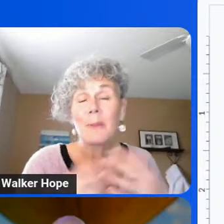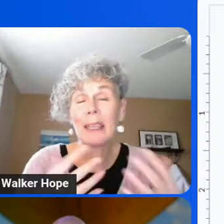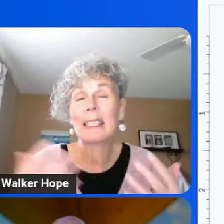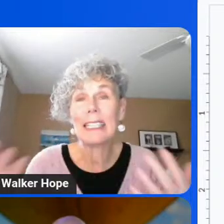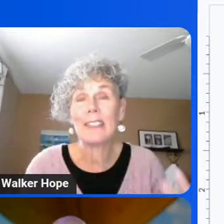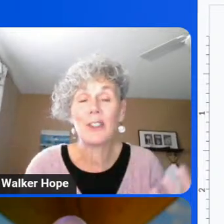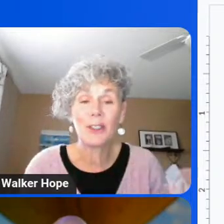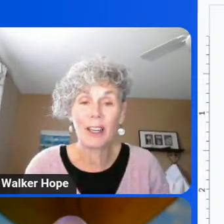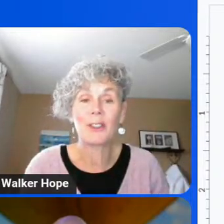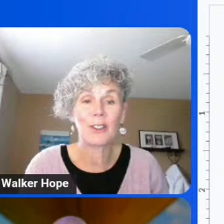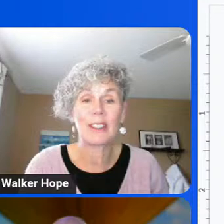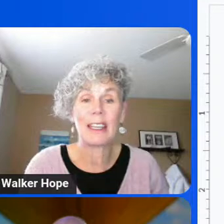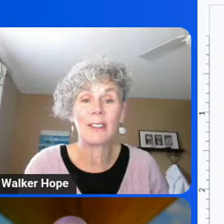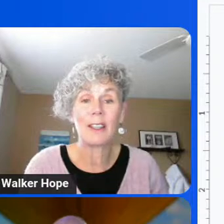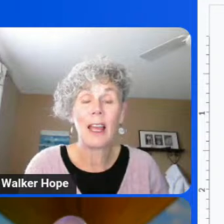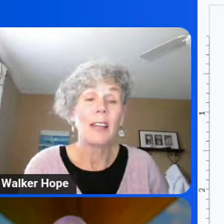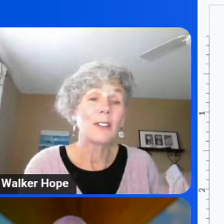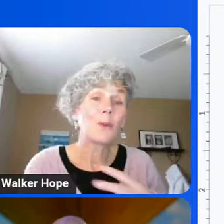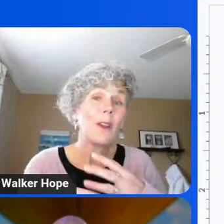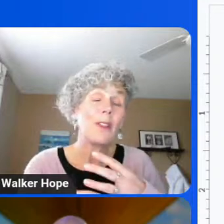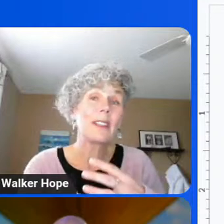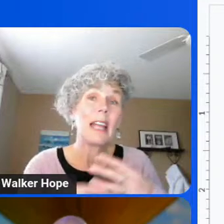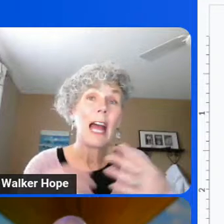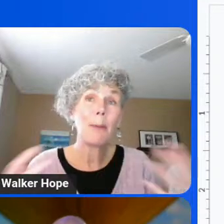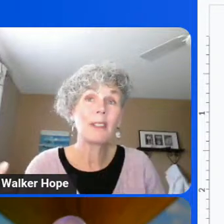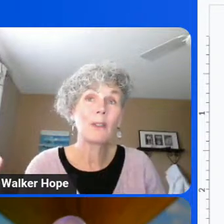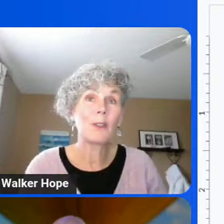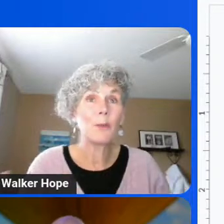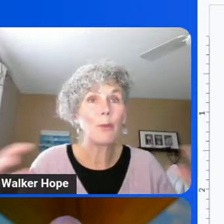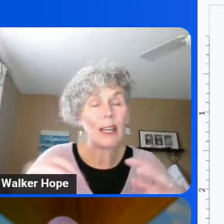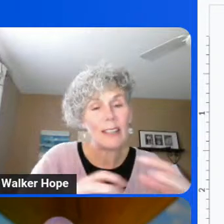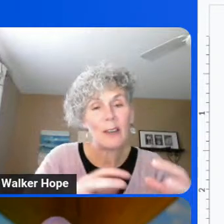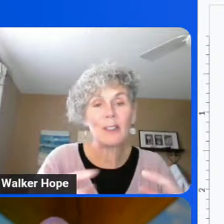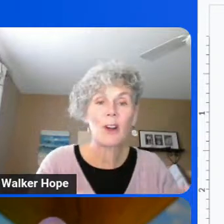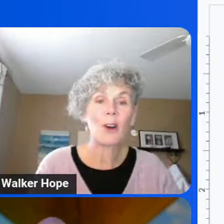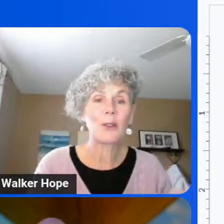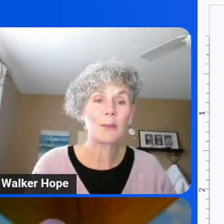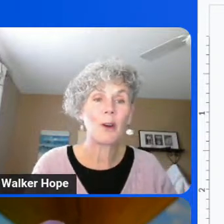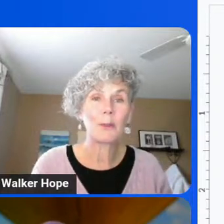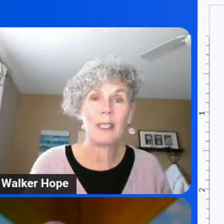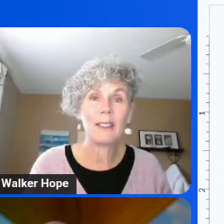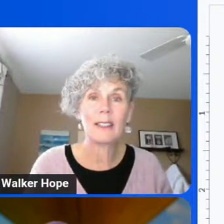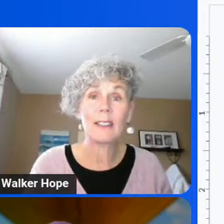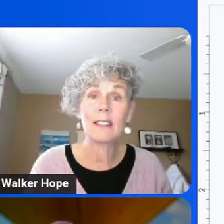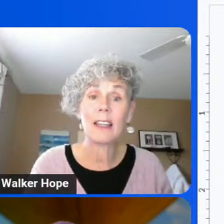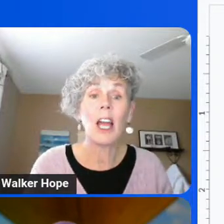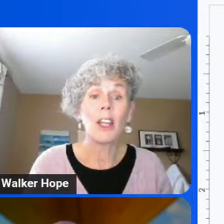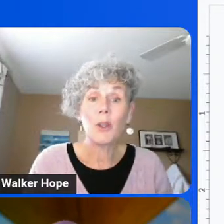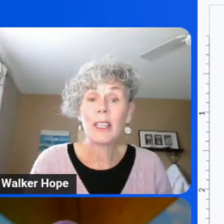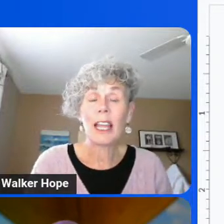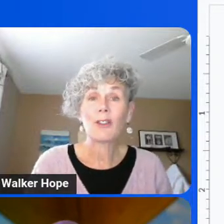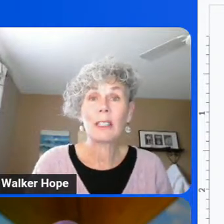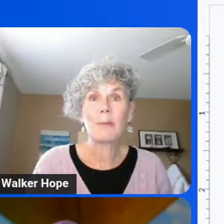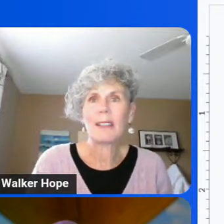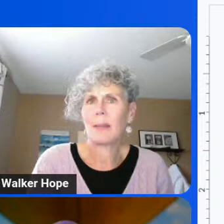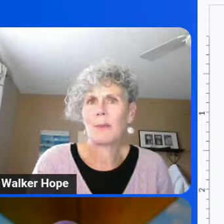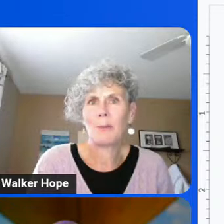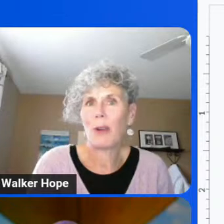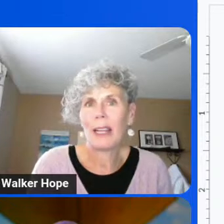make it easier to understand. So one thing that happens when you break down into all those smaller pieces is that you can actually make something brand